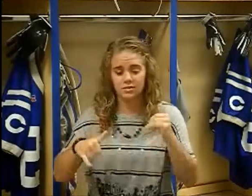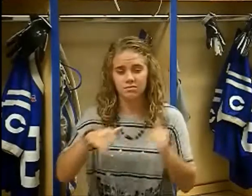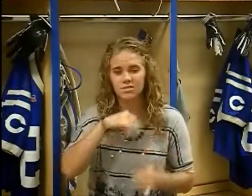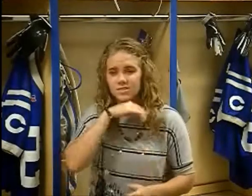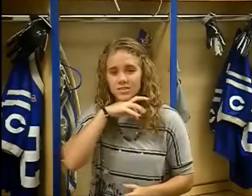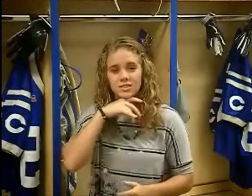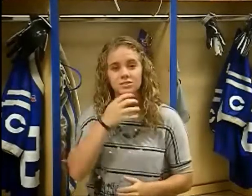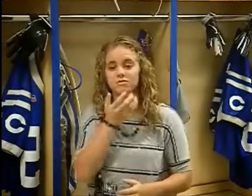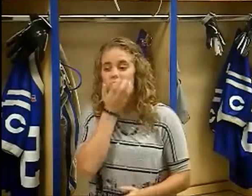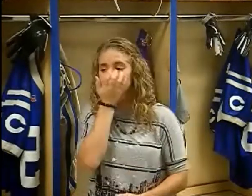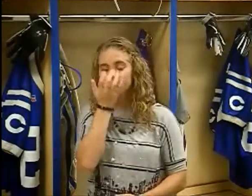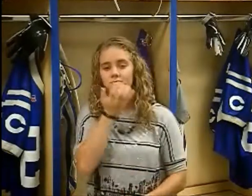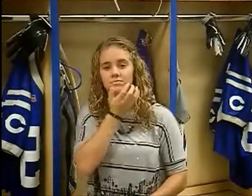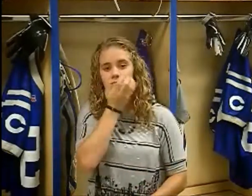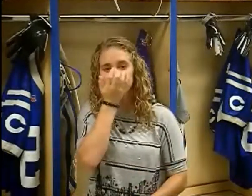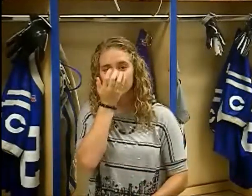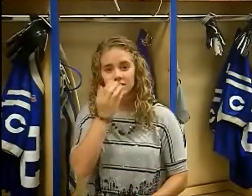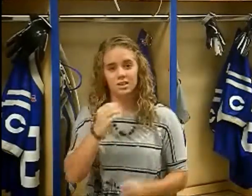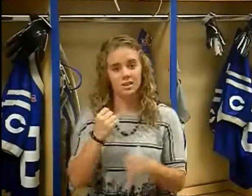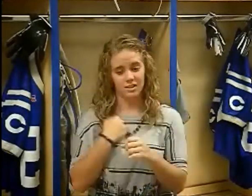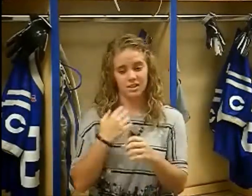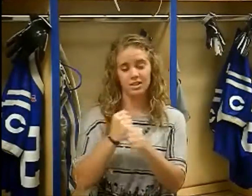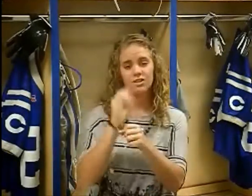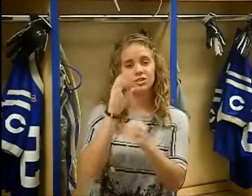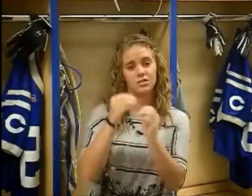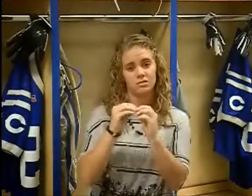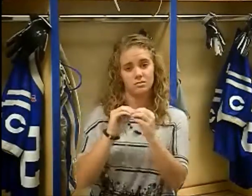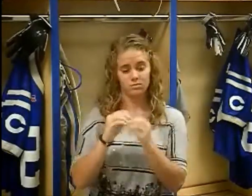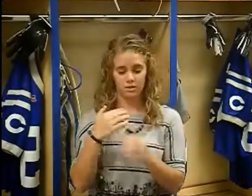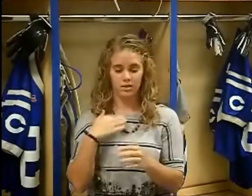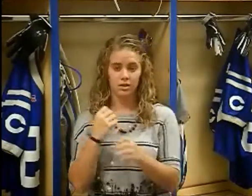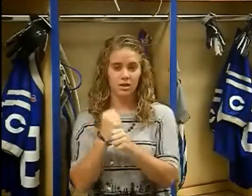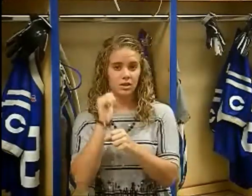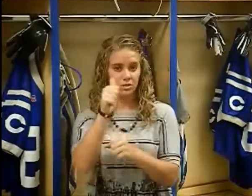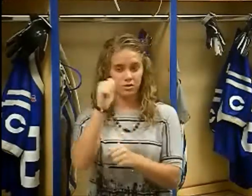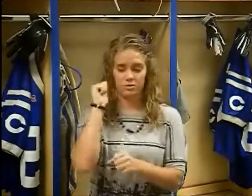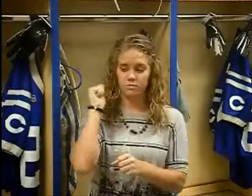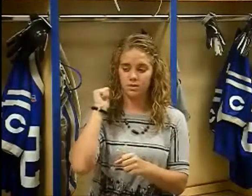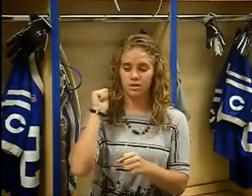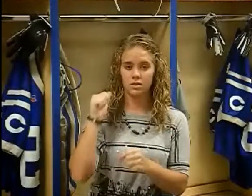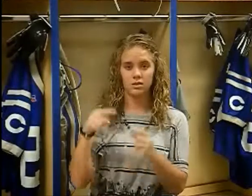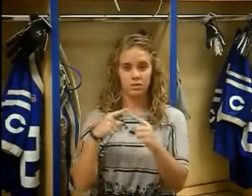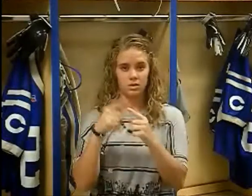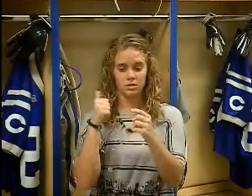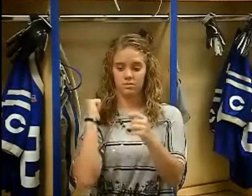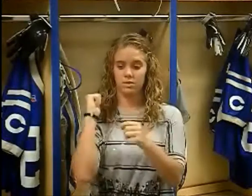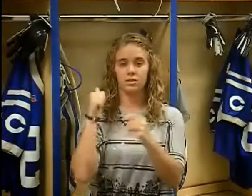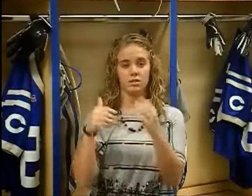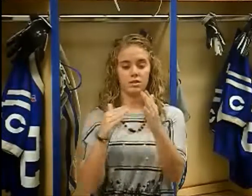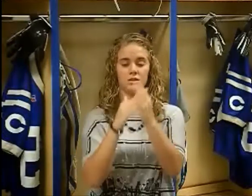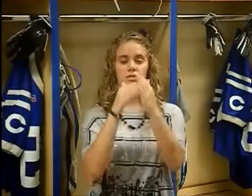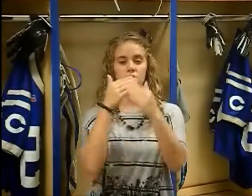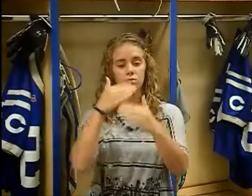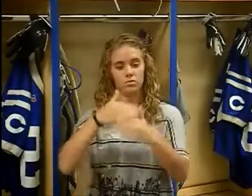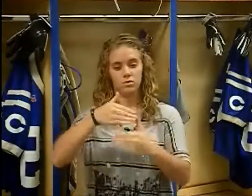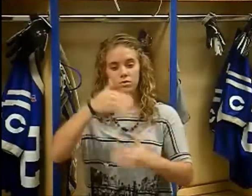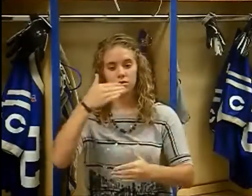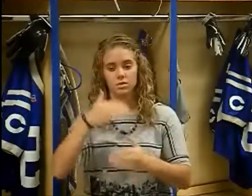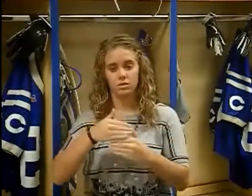slinging mud and dirt and grass It's I've got your number I've got your back When your back's against the wall